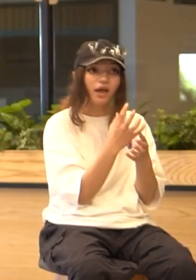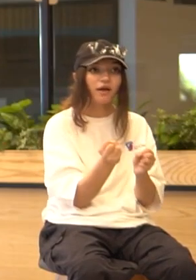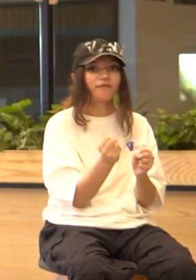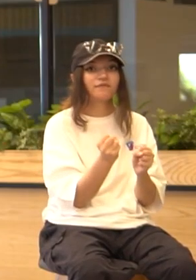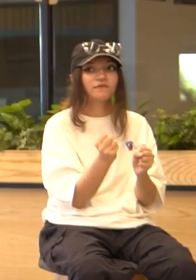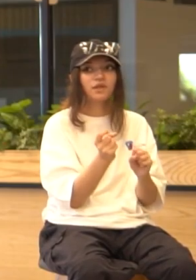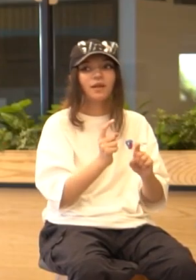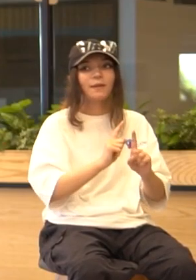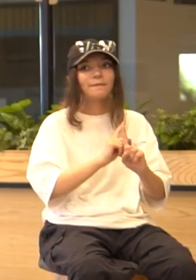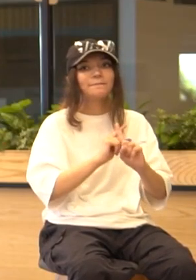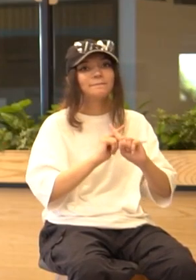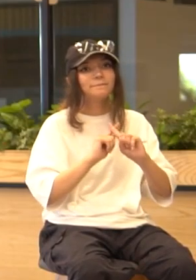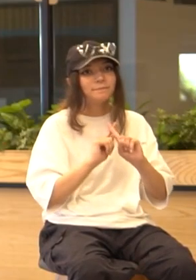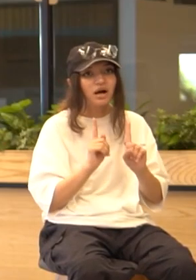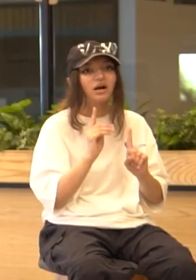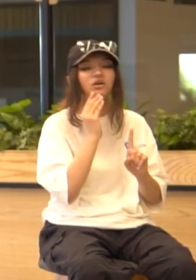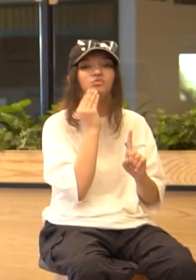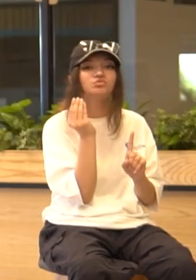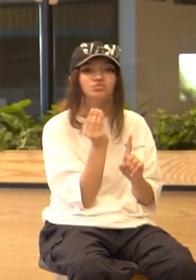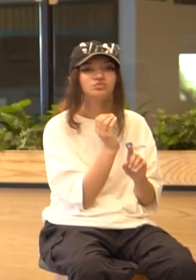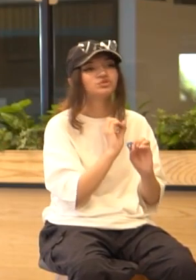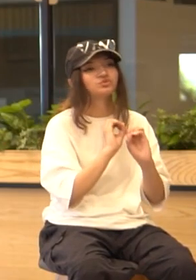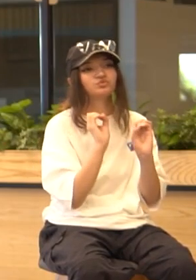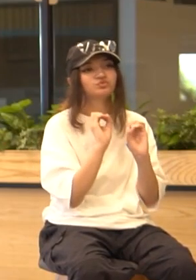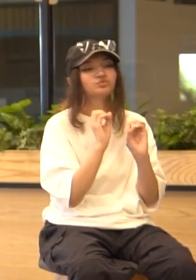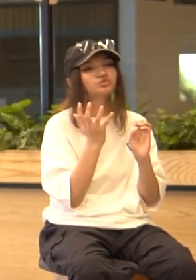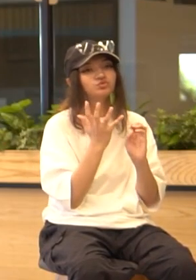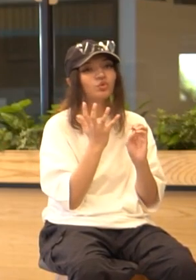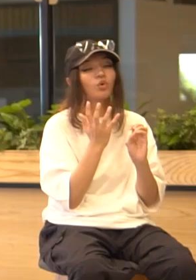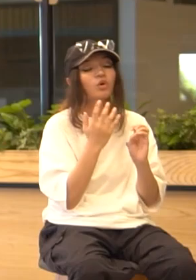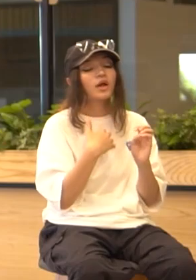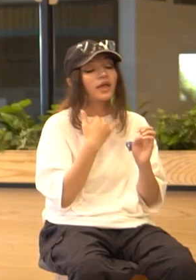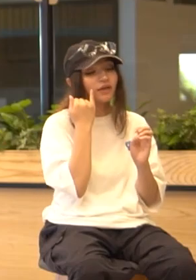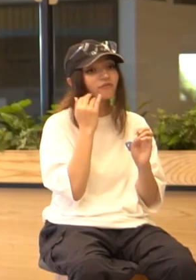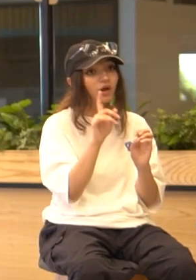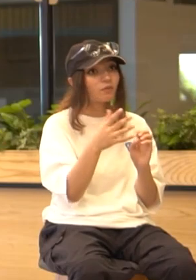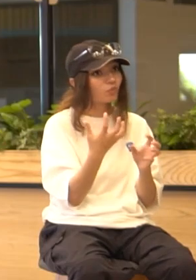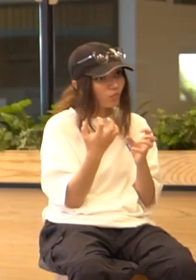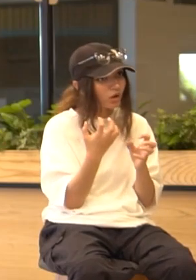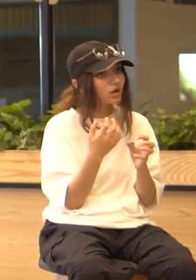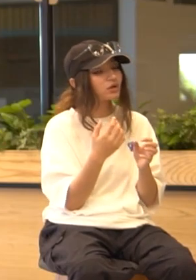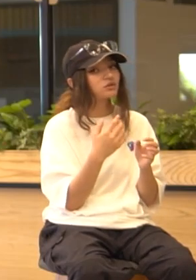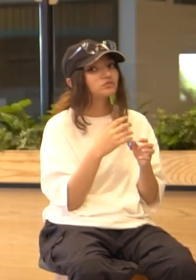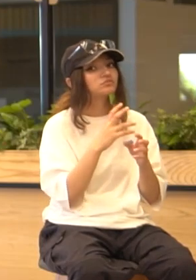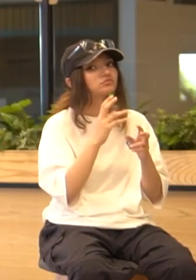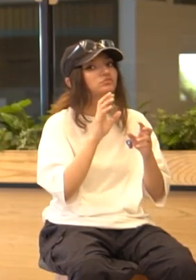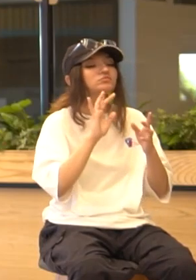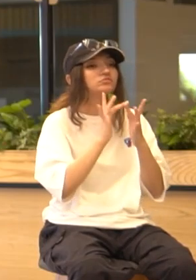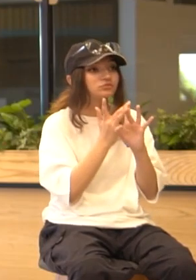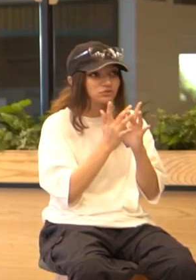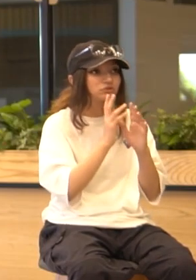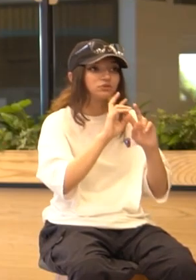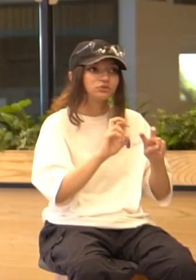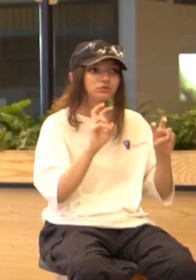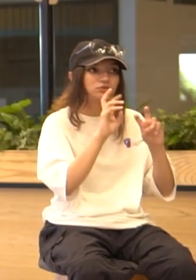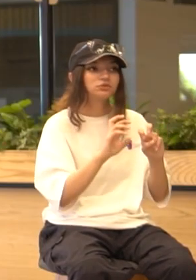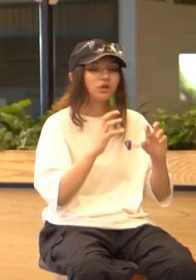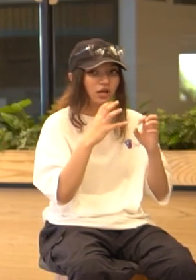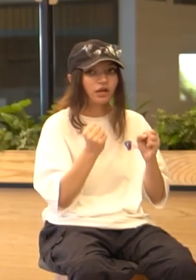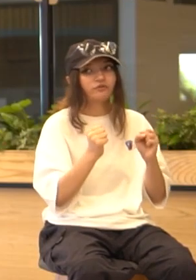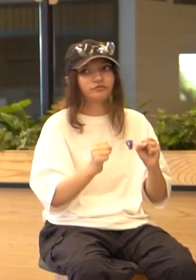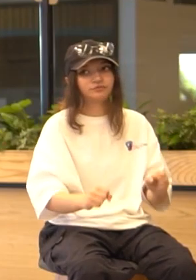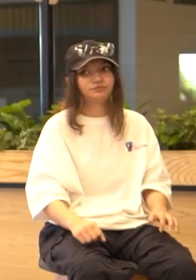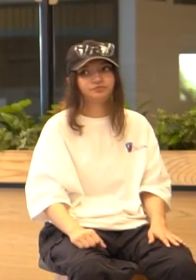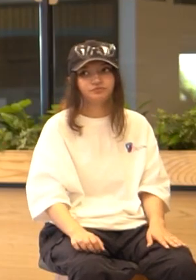design in Arabic. So I would like recommend looking them up. I don't remember the names, but